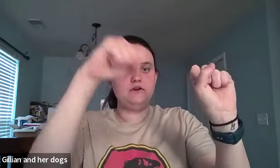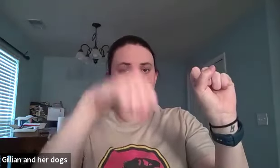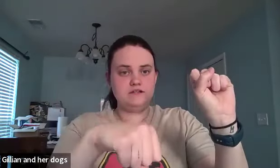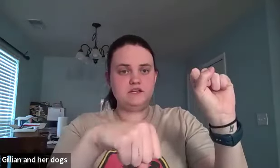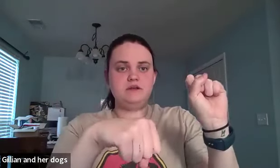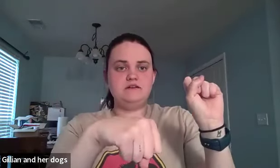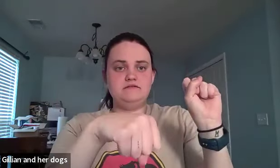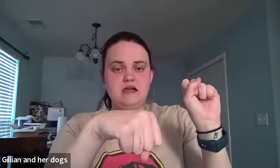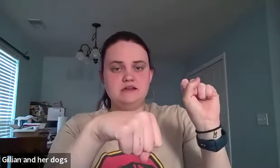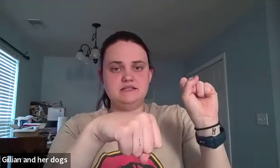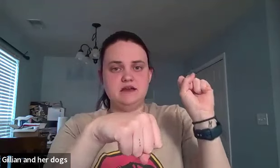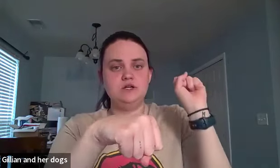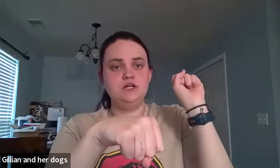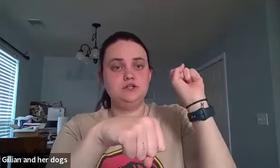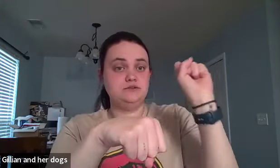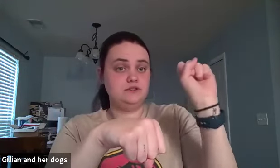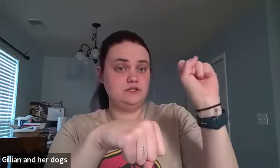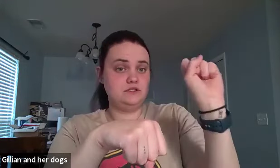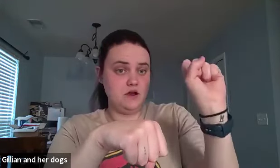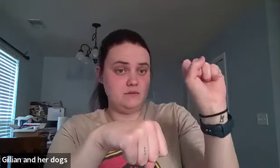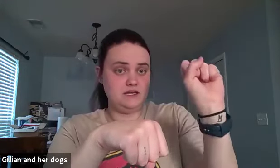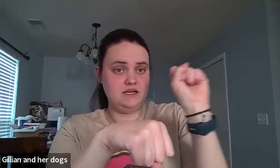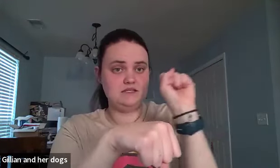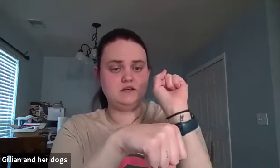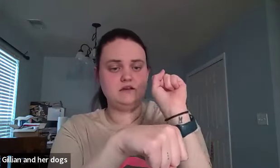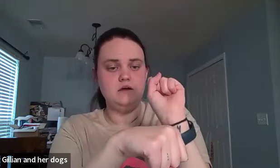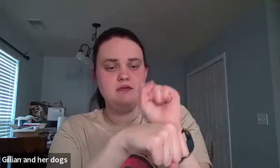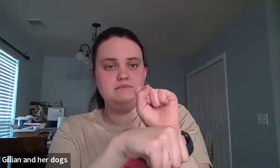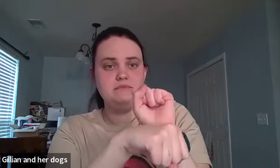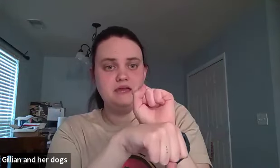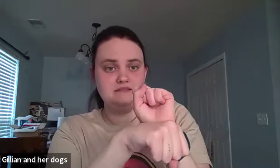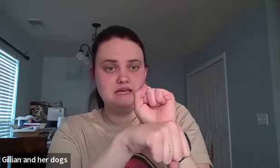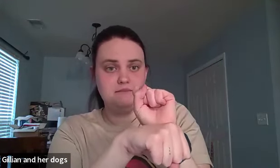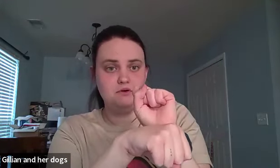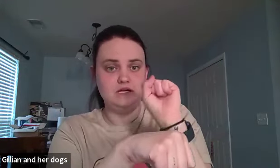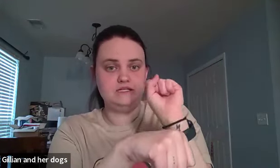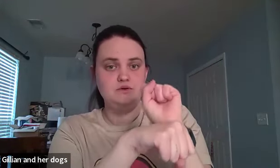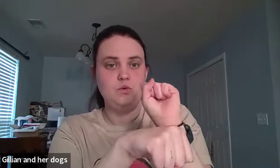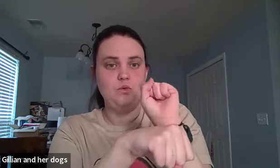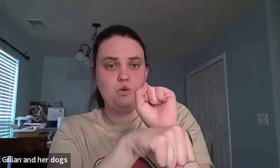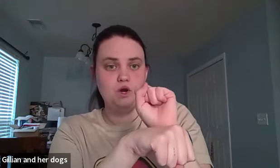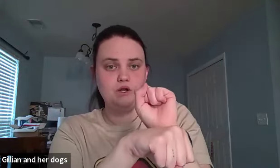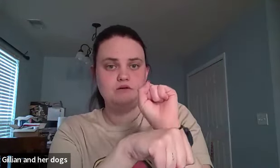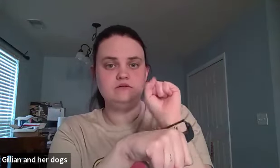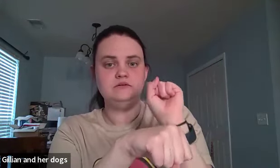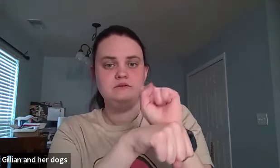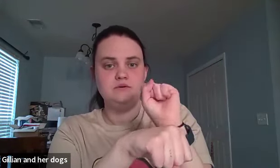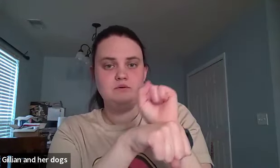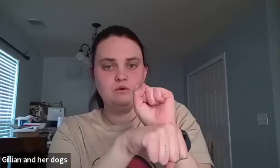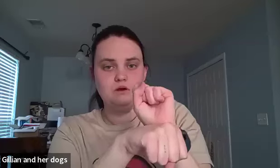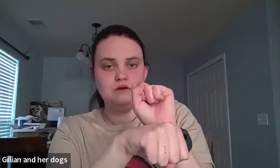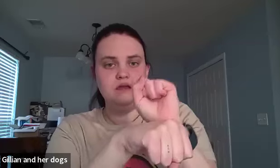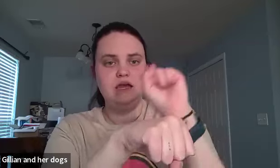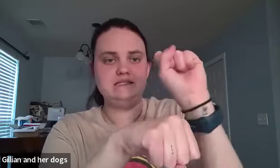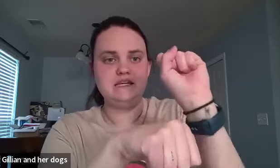your non-dominant flat down. Your dominant is going to come and tap on it. Work. Work. And it's